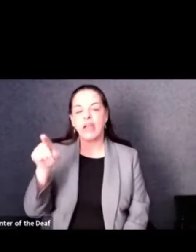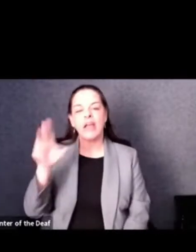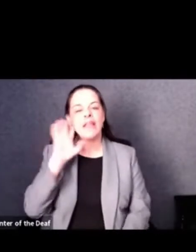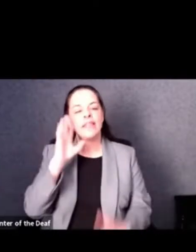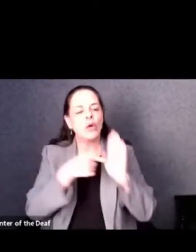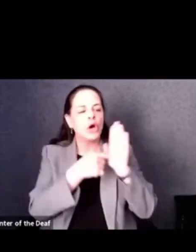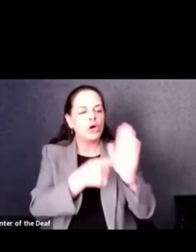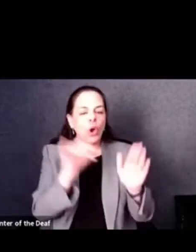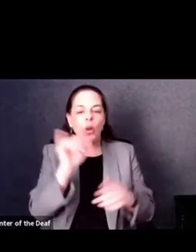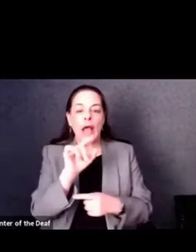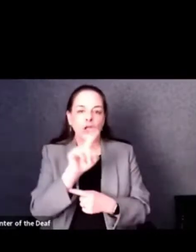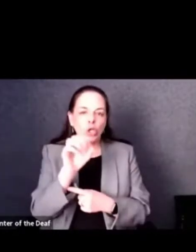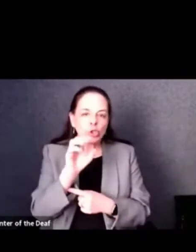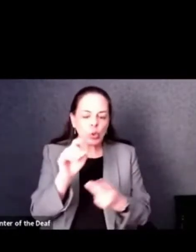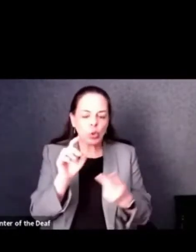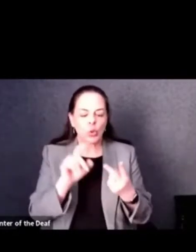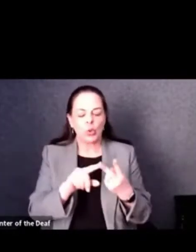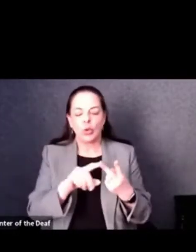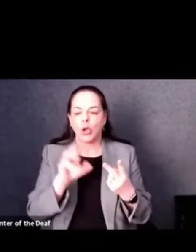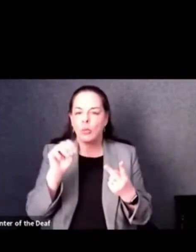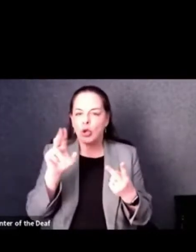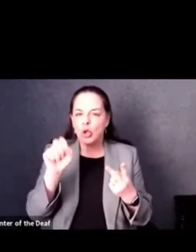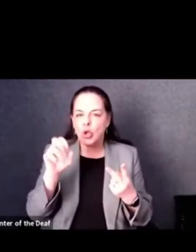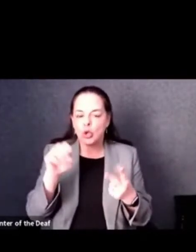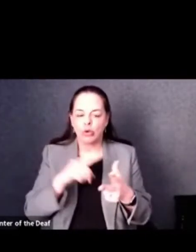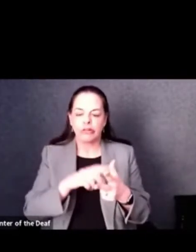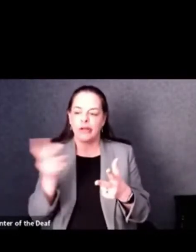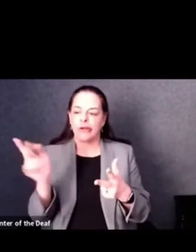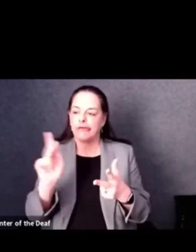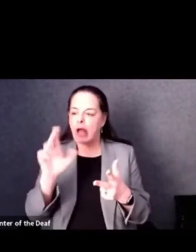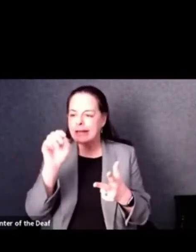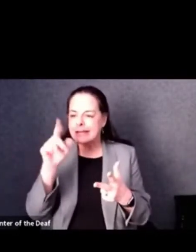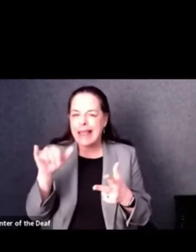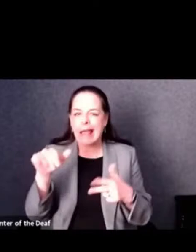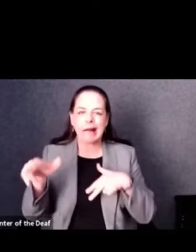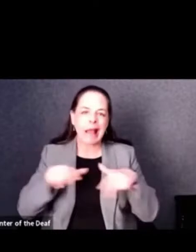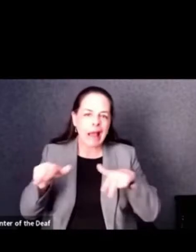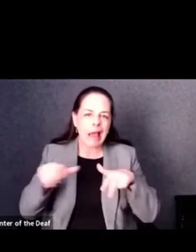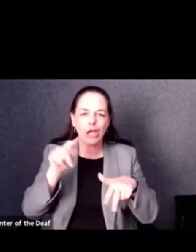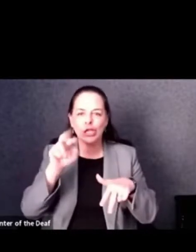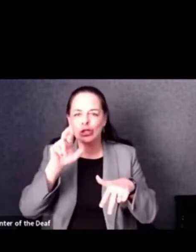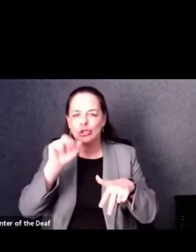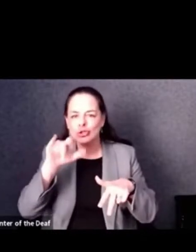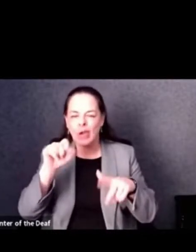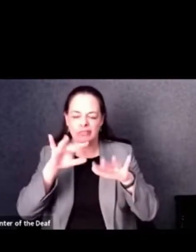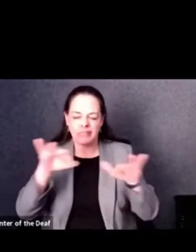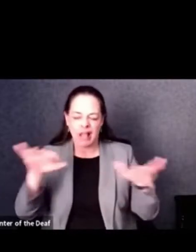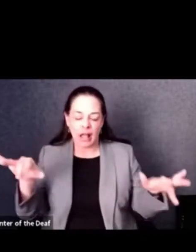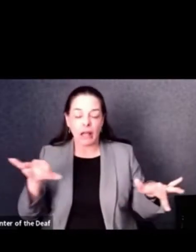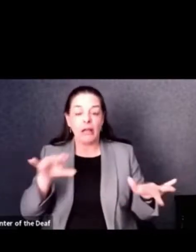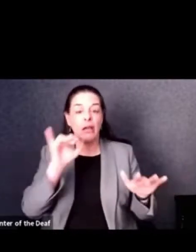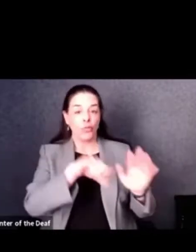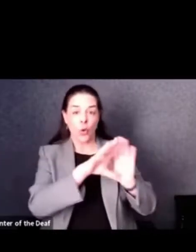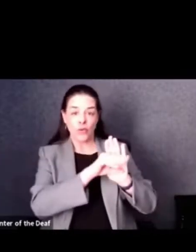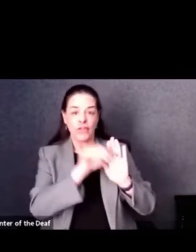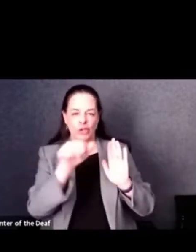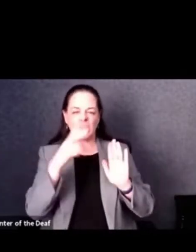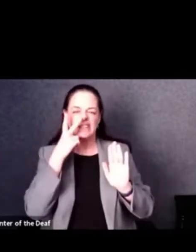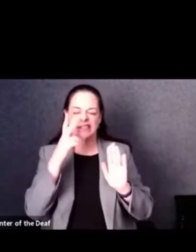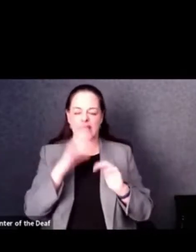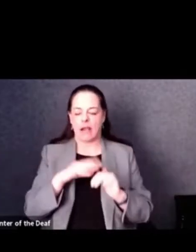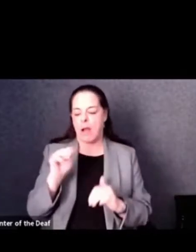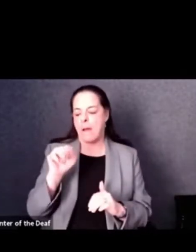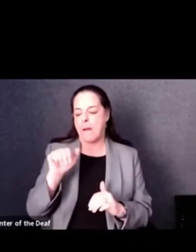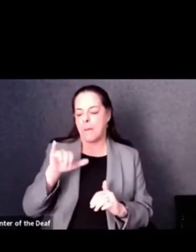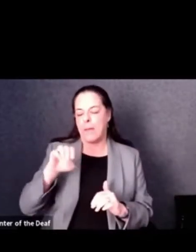Zoo Knoxville, the Muse, and Knox County's many greenways and hiking trails. You can find those videos on the mayor's social media